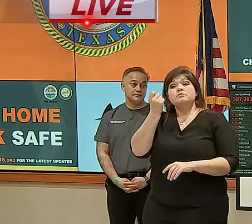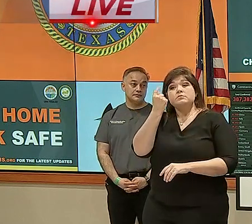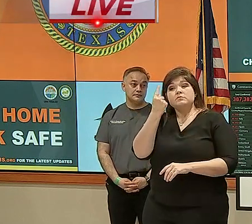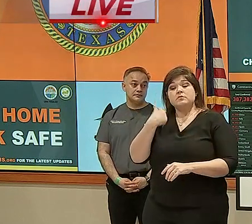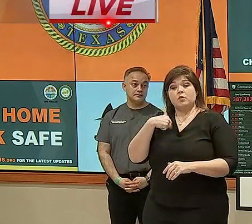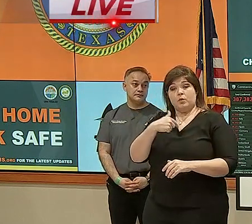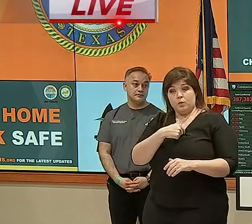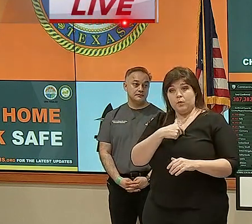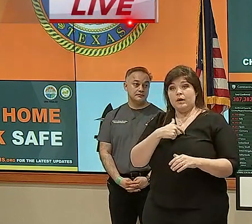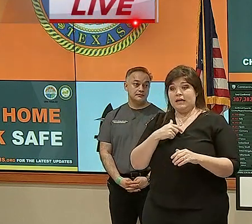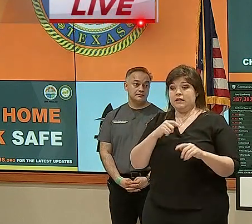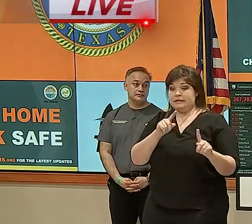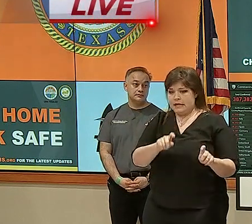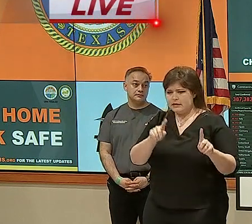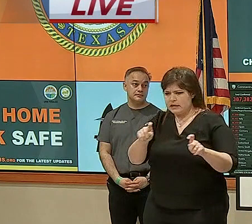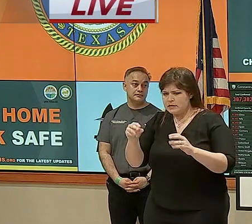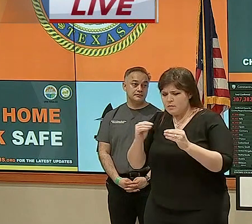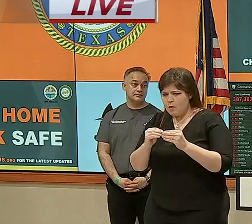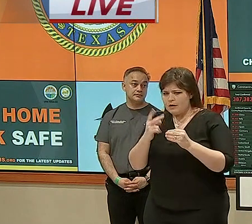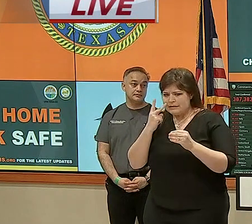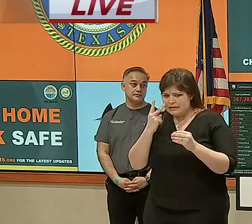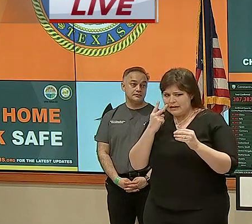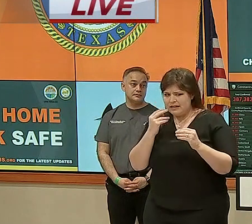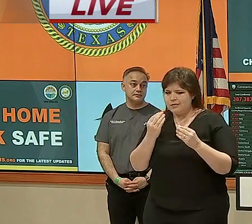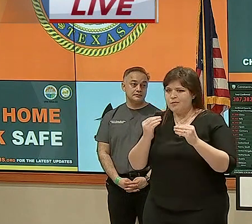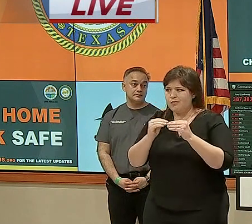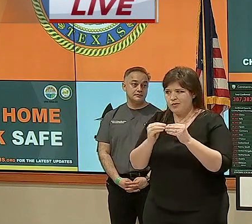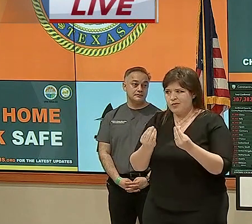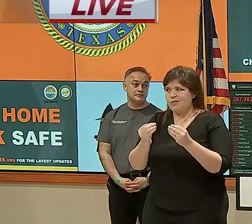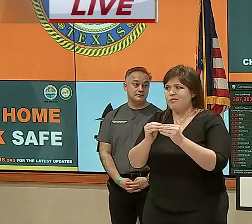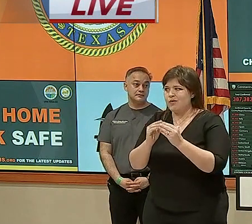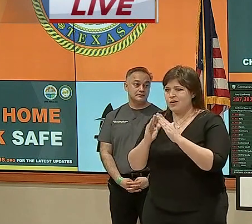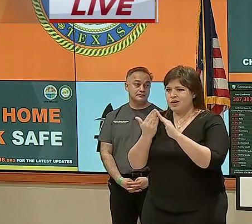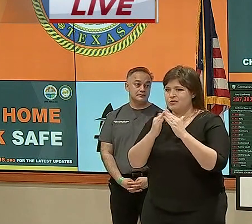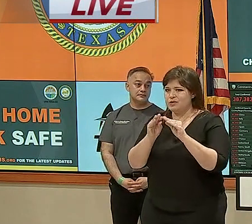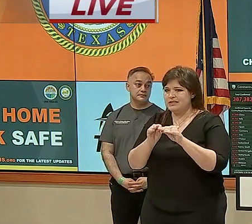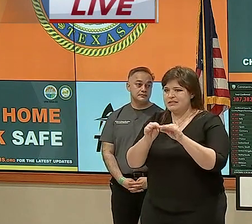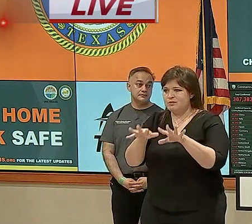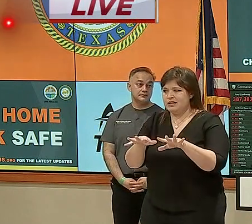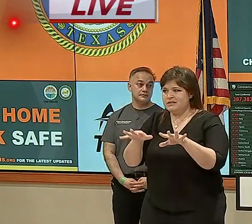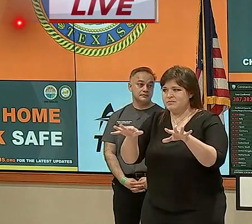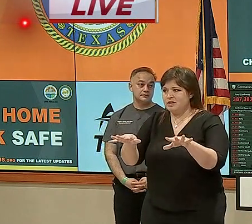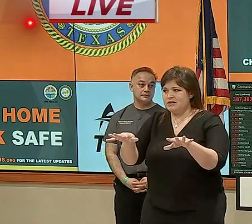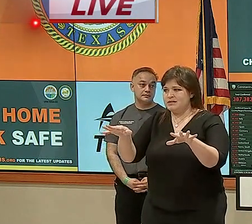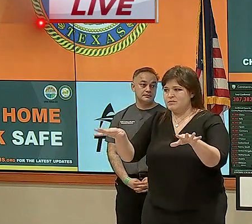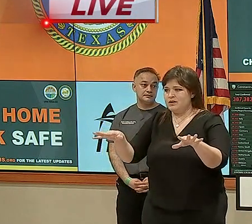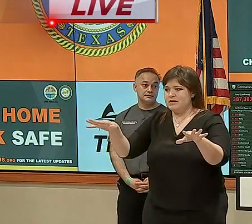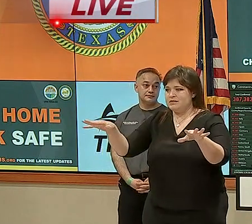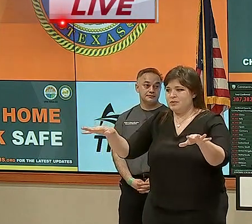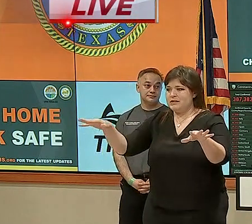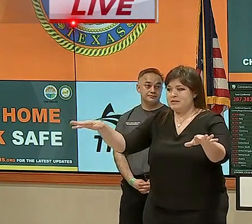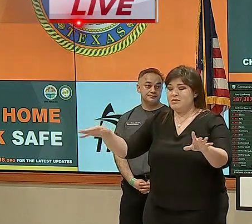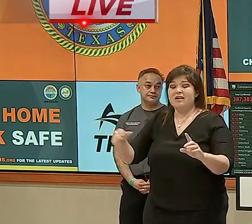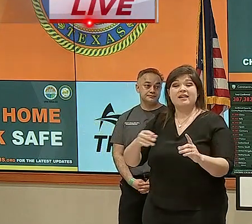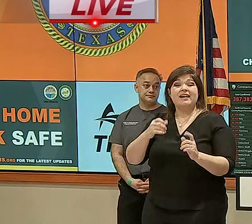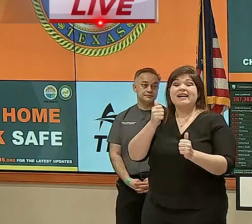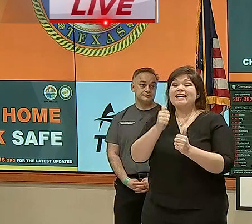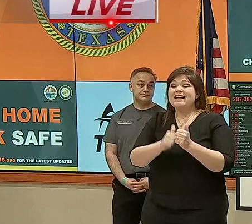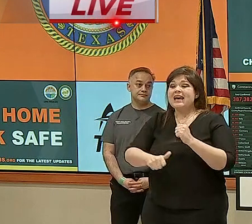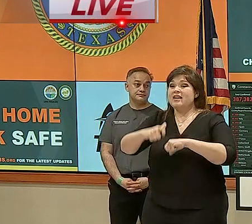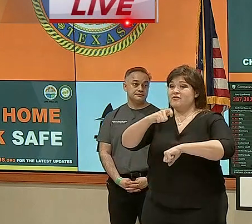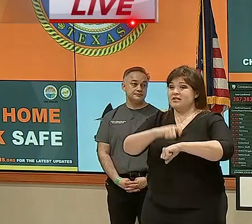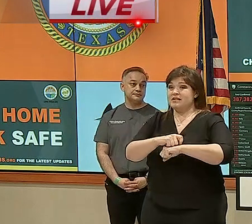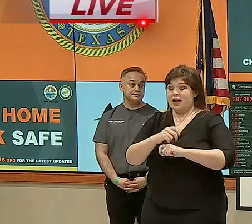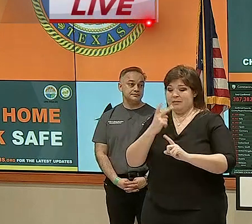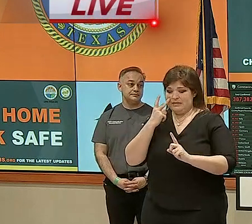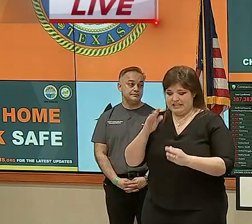evidence of community spread. We know for every new positive result, there are more people we do not know about